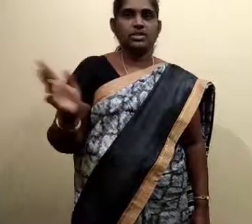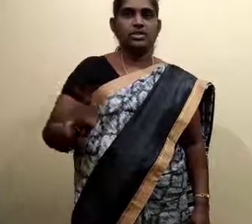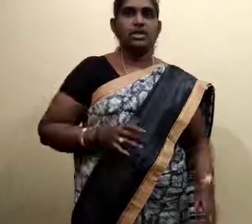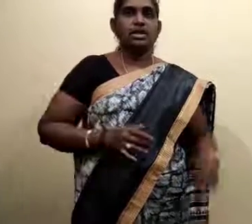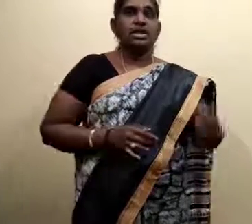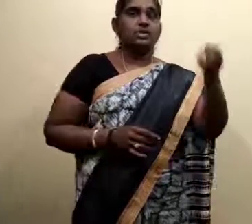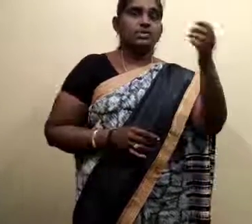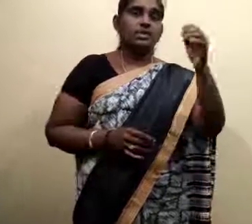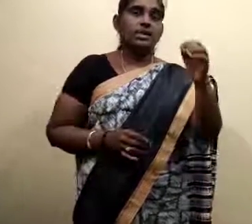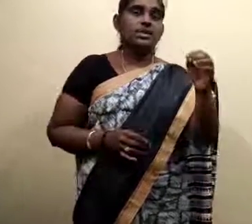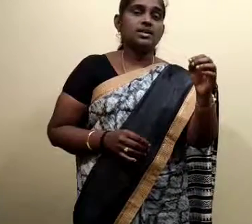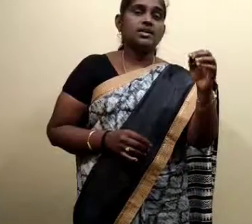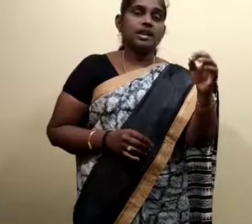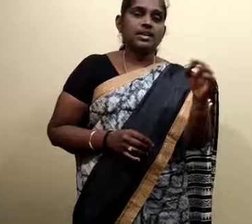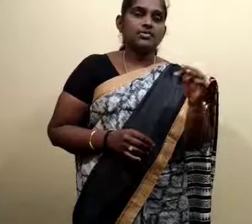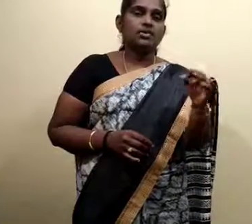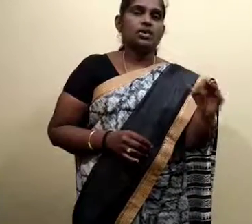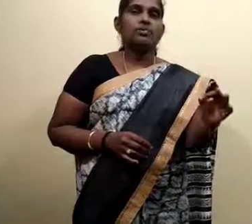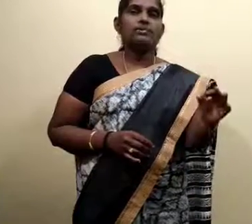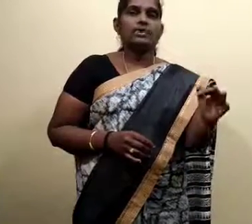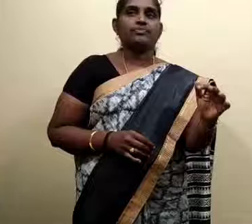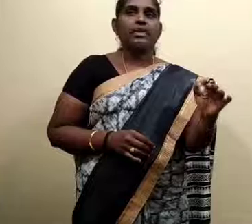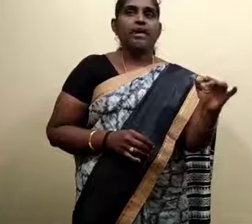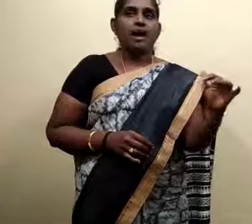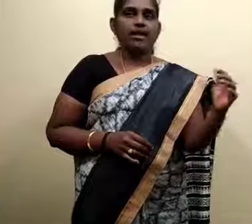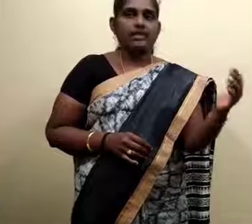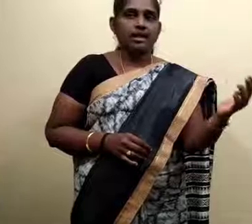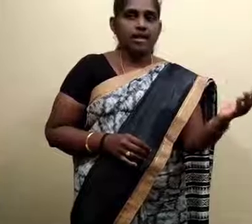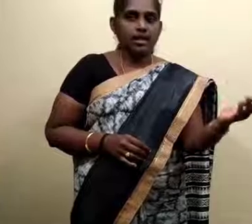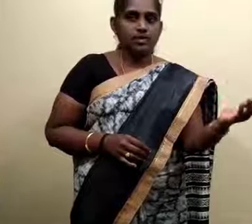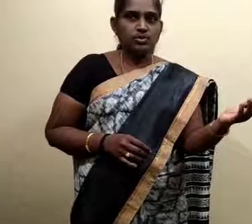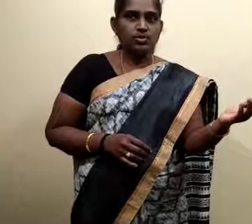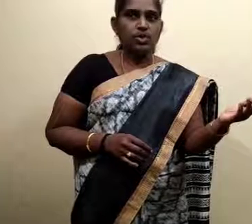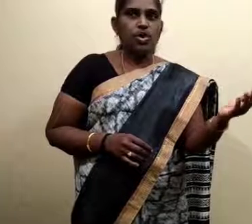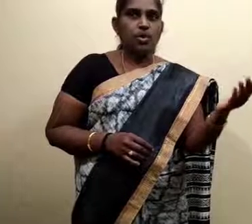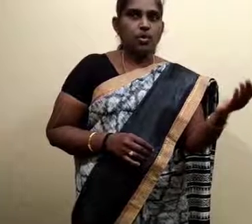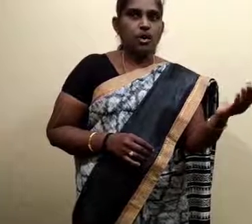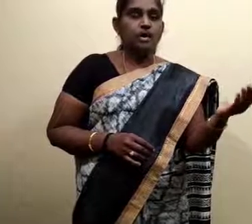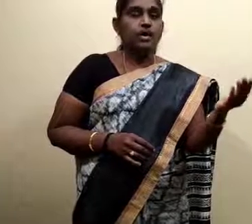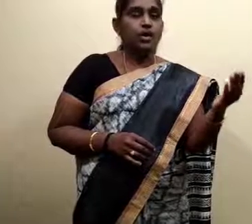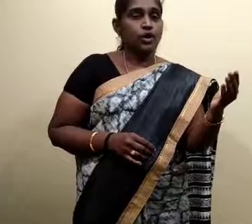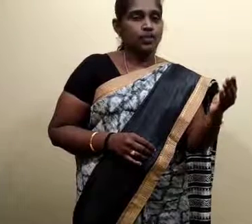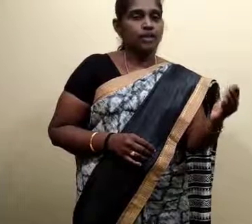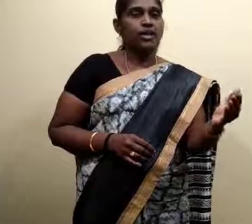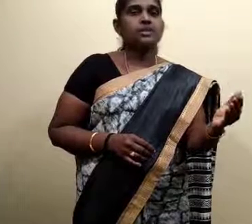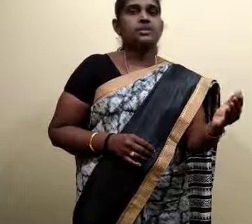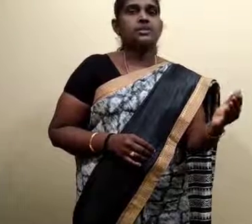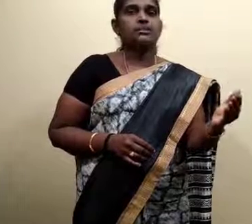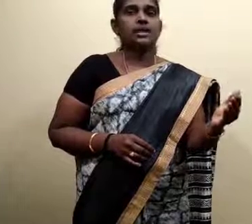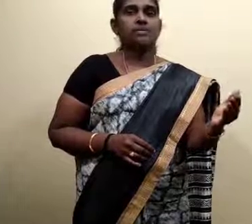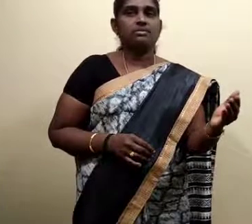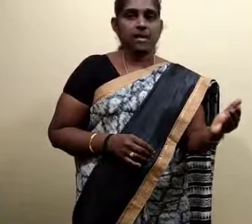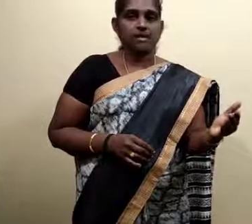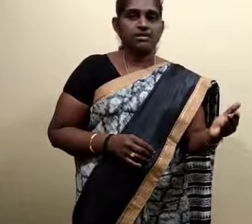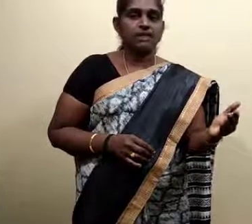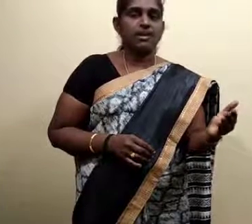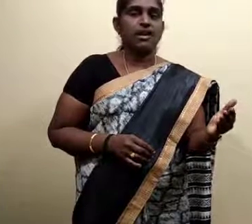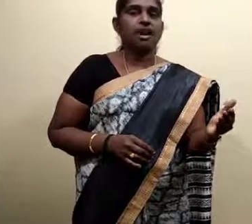machines. Society transformed from agrarian to one dominated by factory